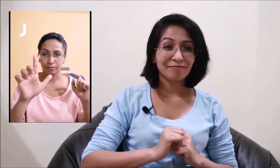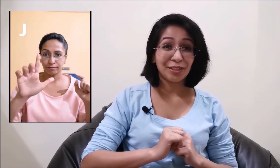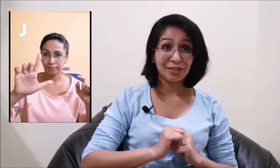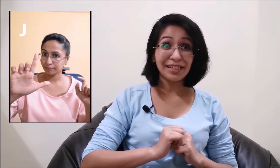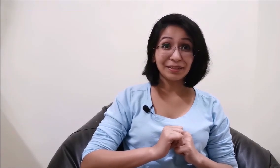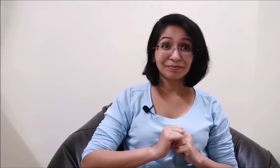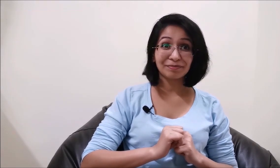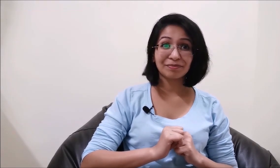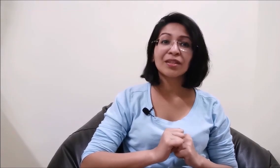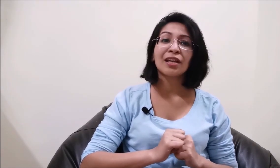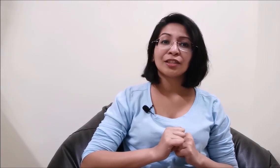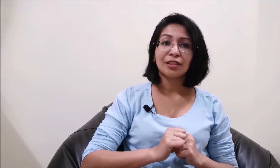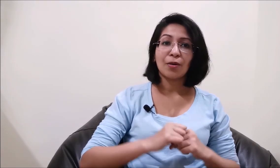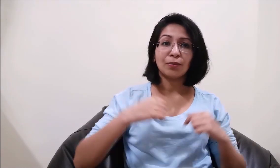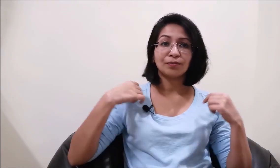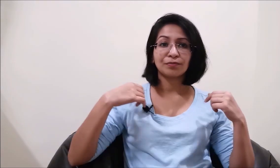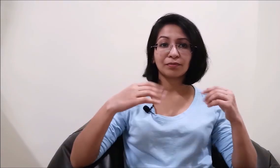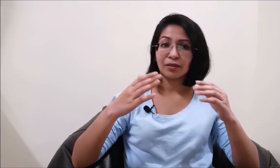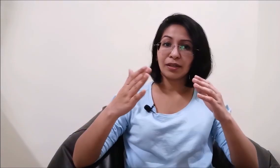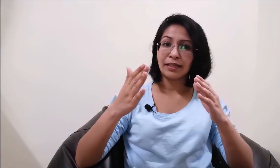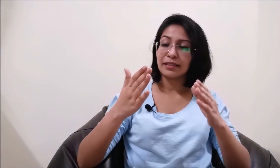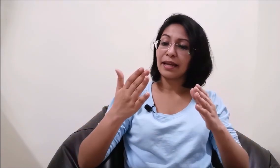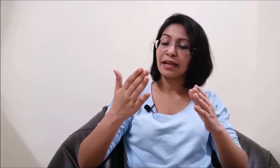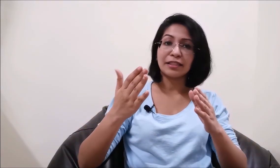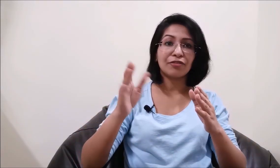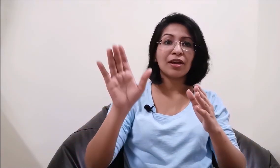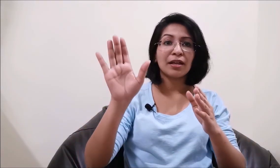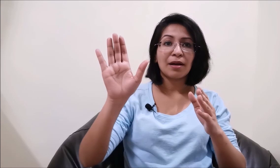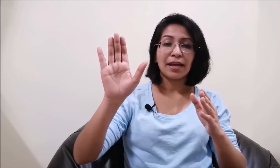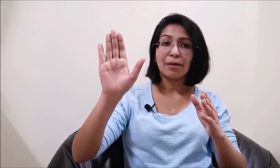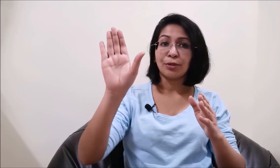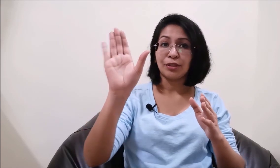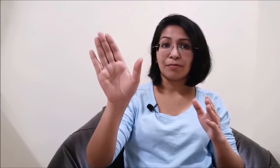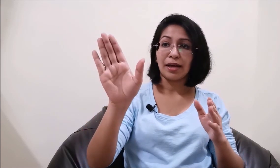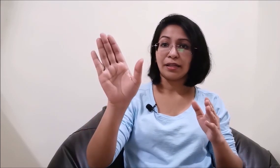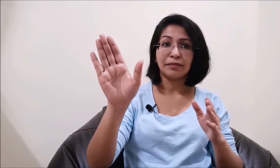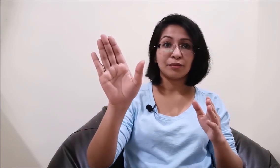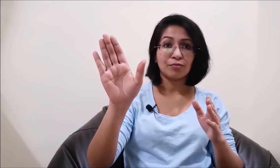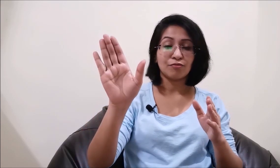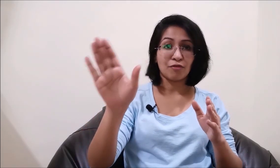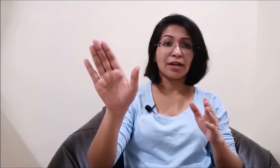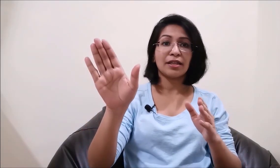Did you see? So it's like as if I am using my right